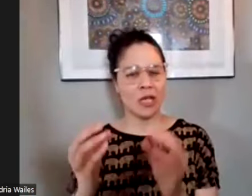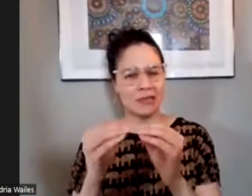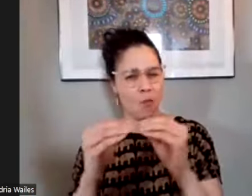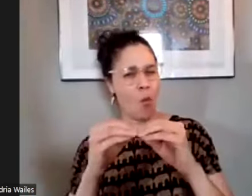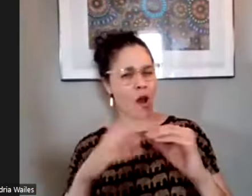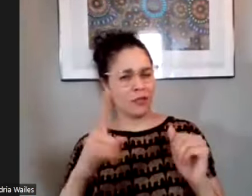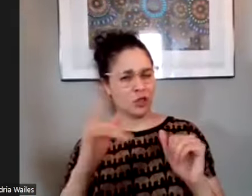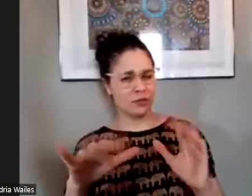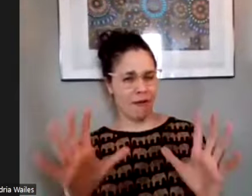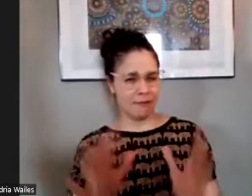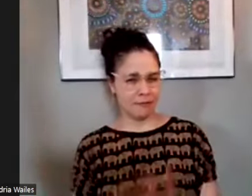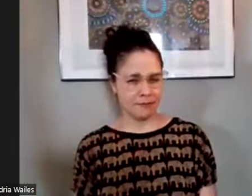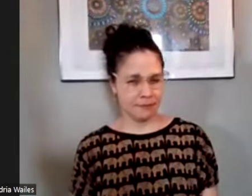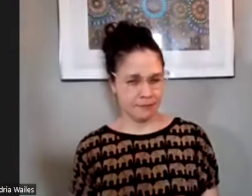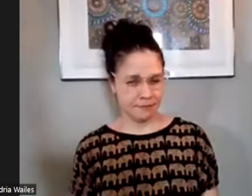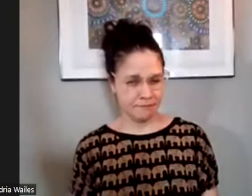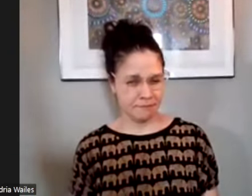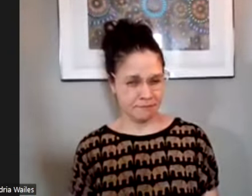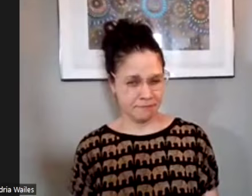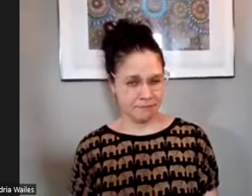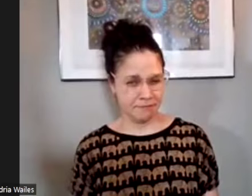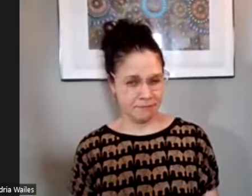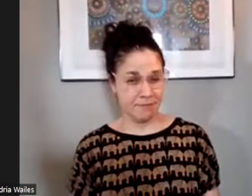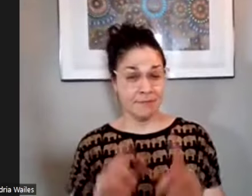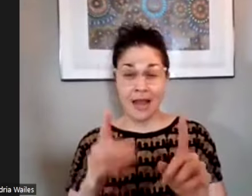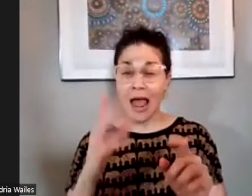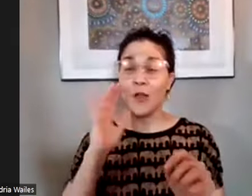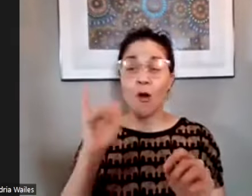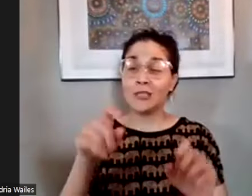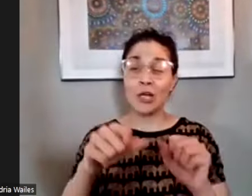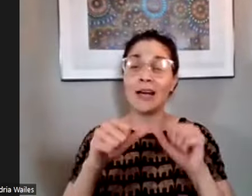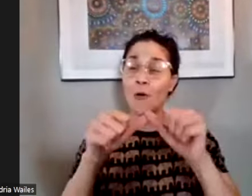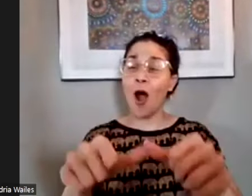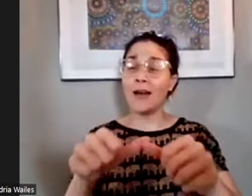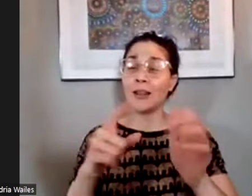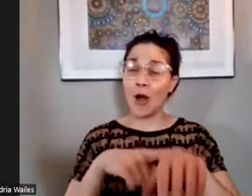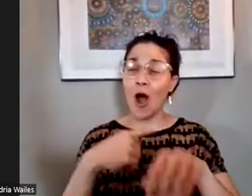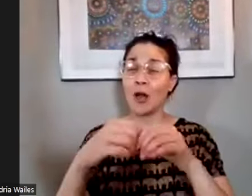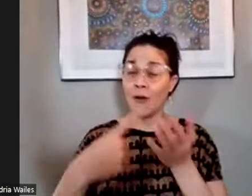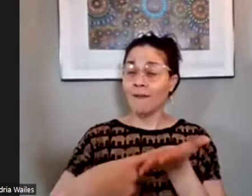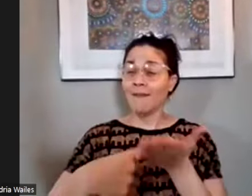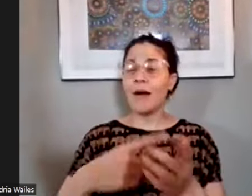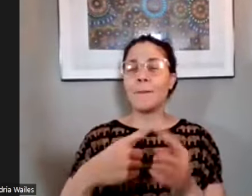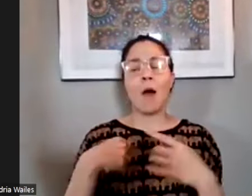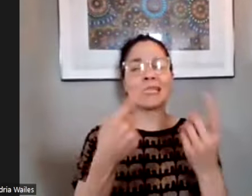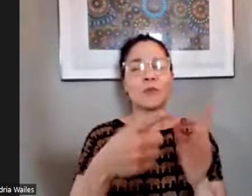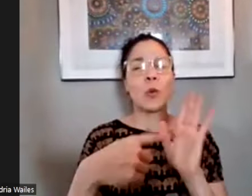instead of just a language being used, which would be American Sign Language or British Sign Language. I know that I could actually keep going on answering